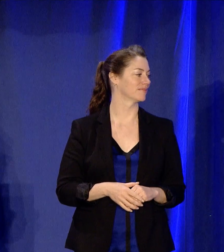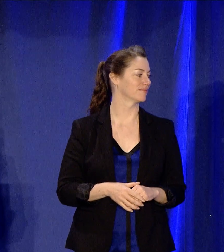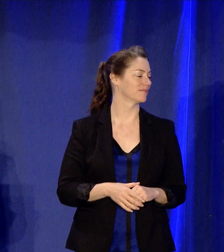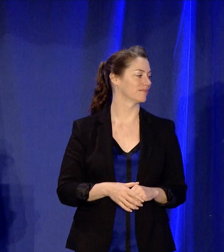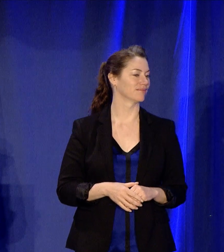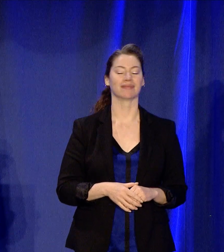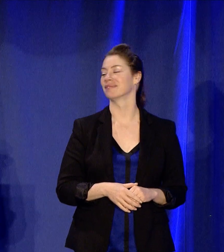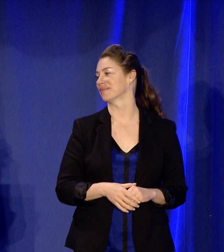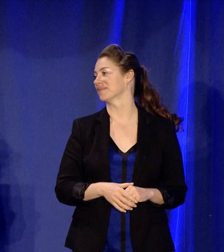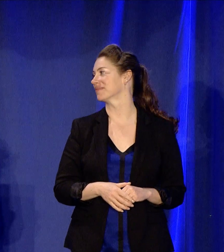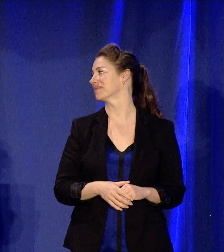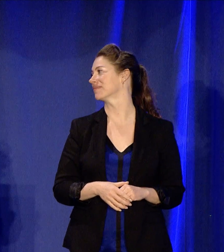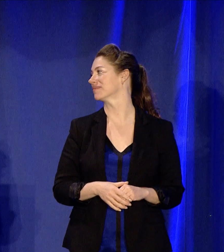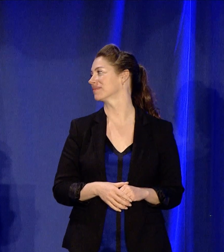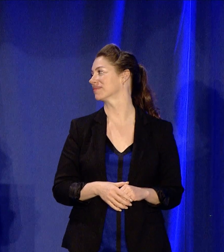And